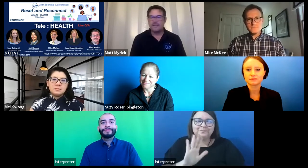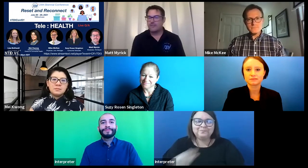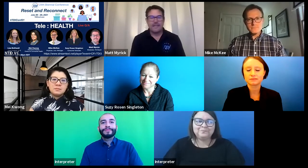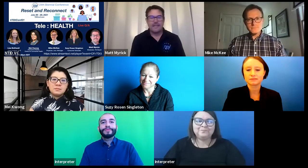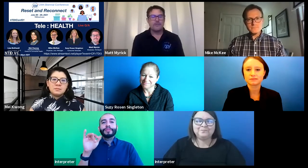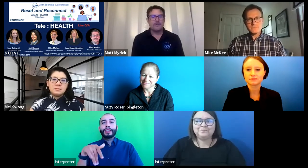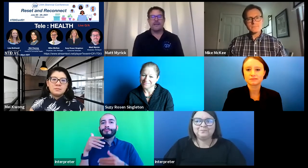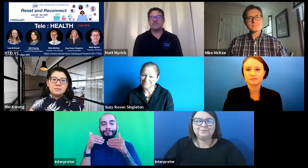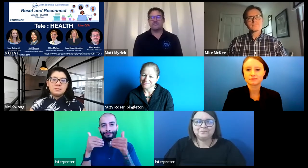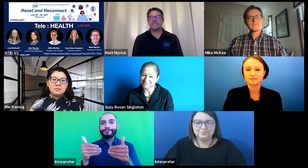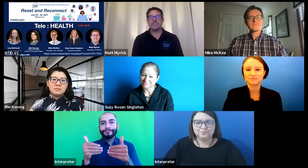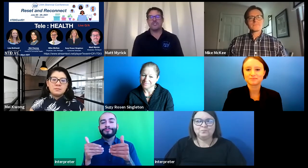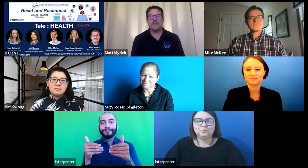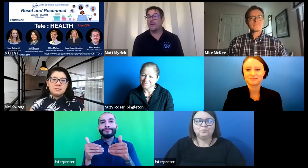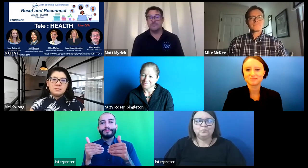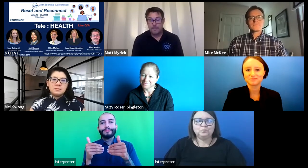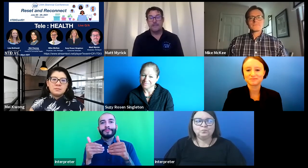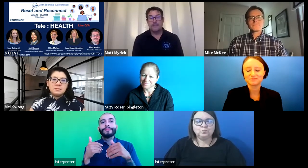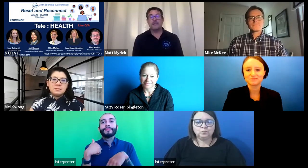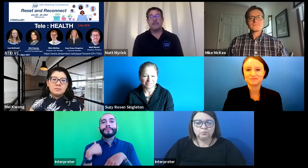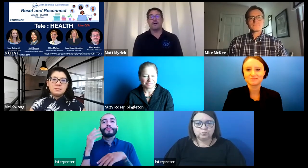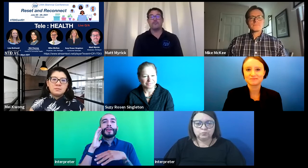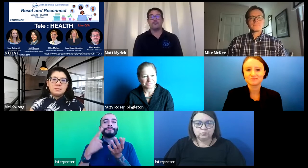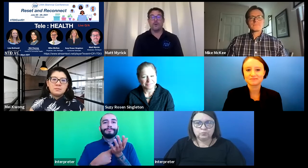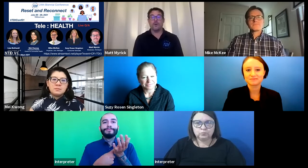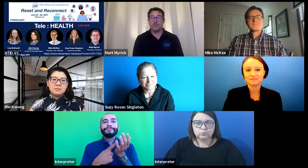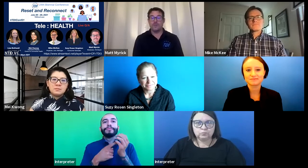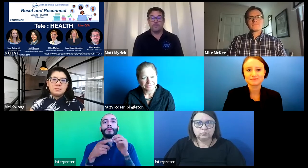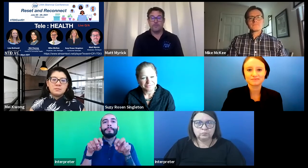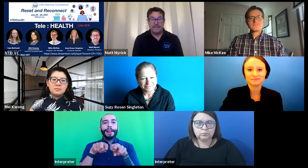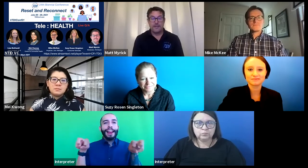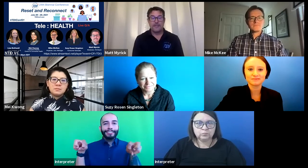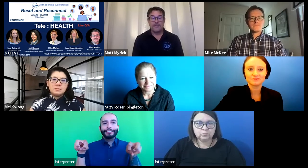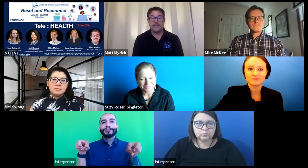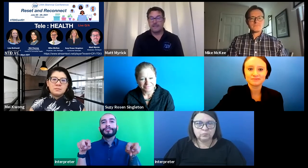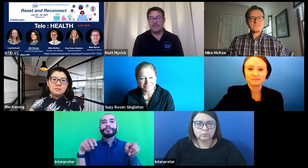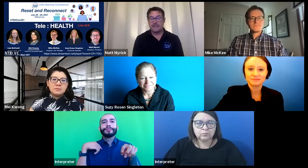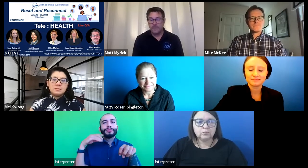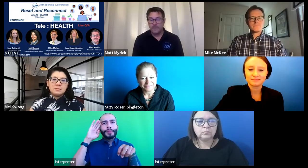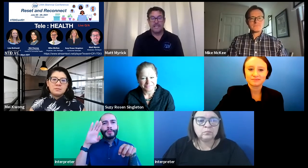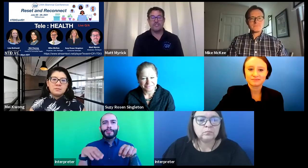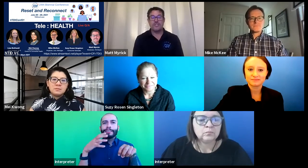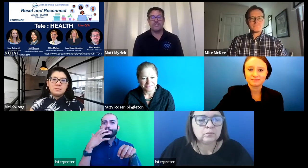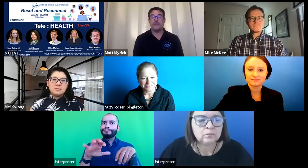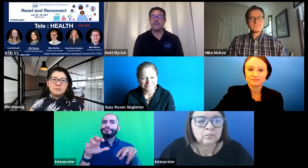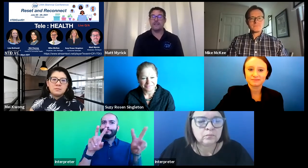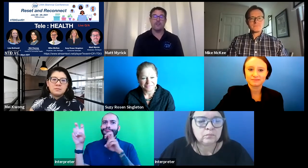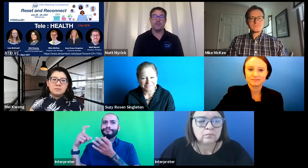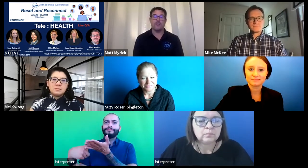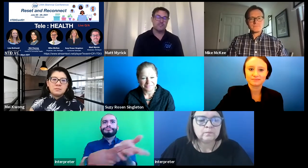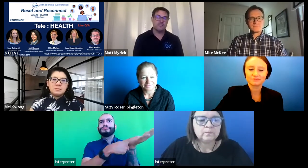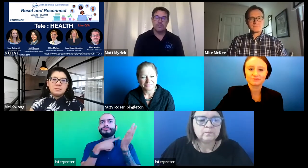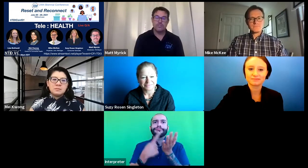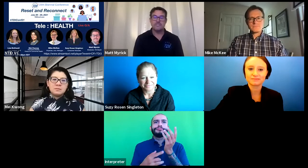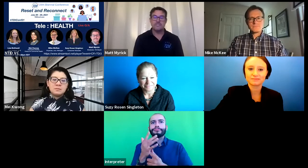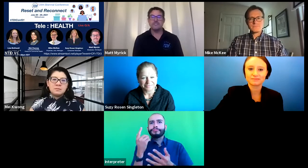get right into the panel discussion. I know this has been a hot topic you know, with the pandemic that, you know, hit